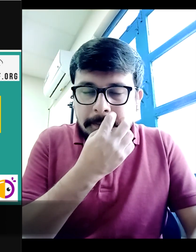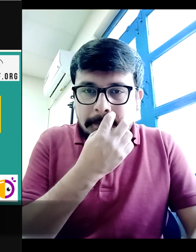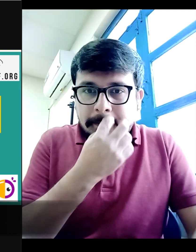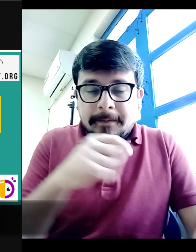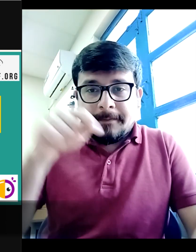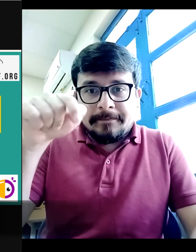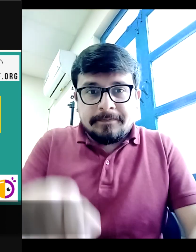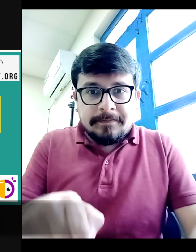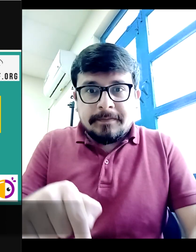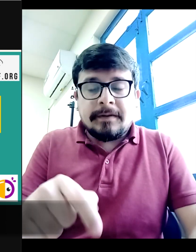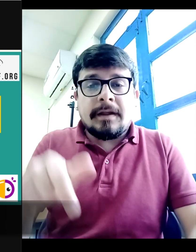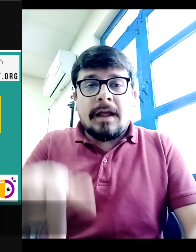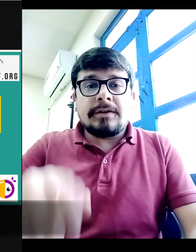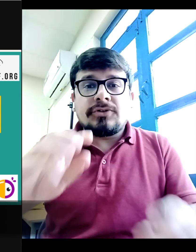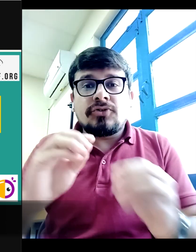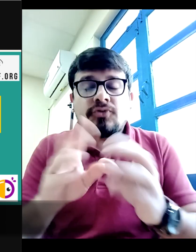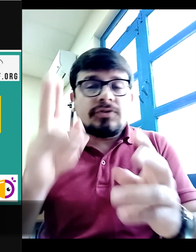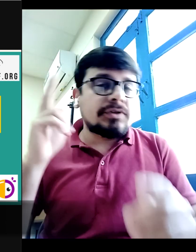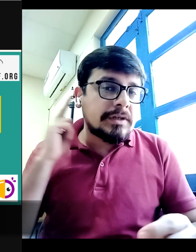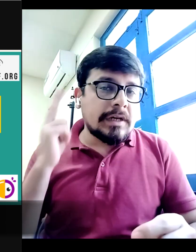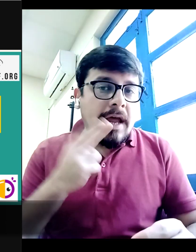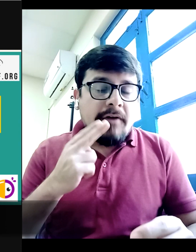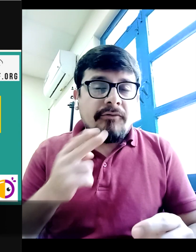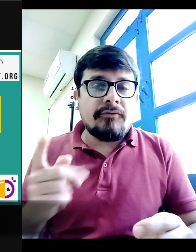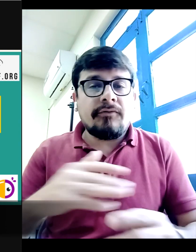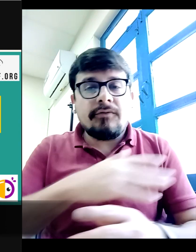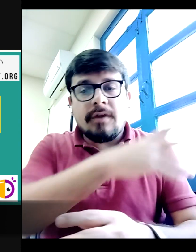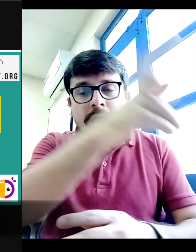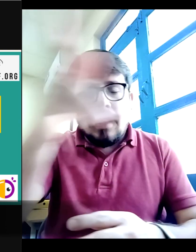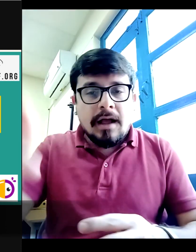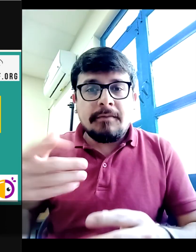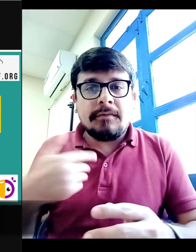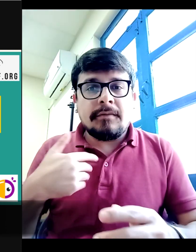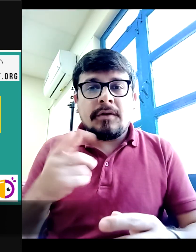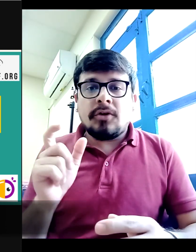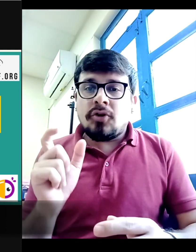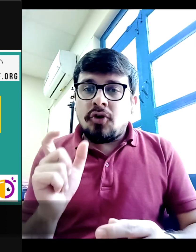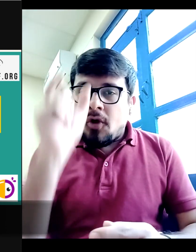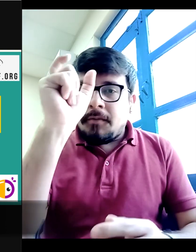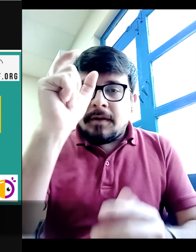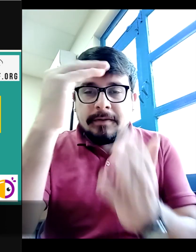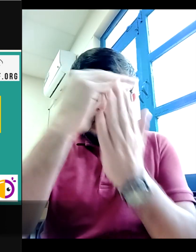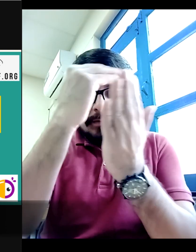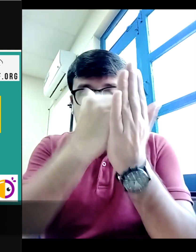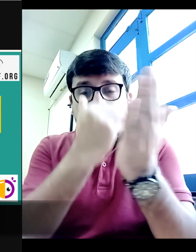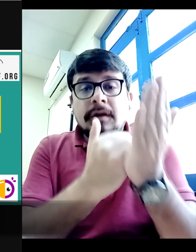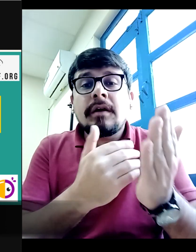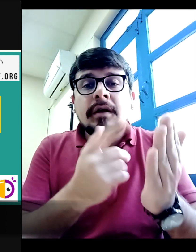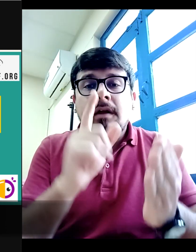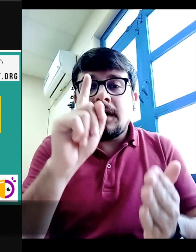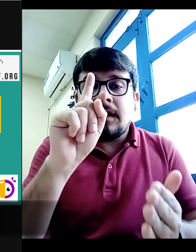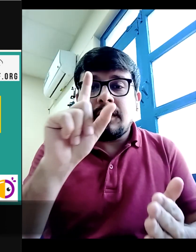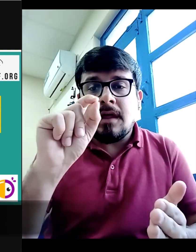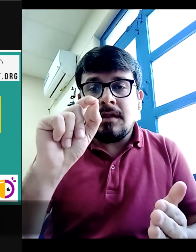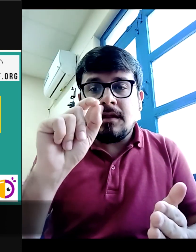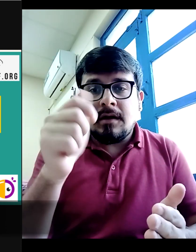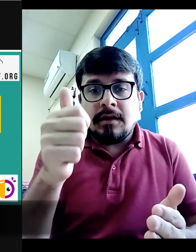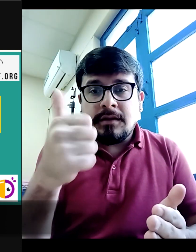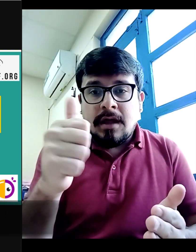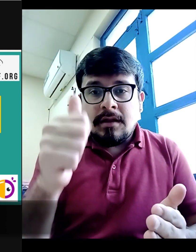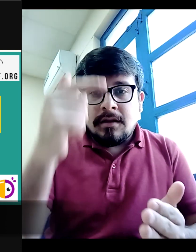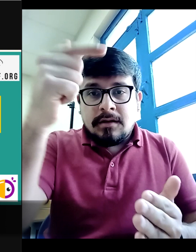This course will have around 10 different lectures. In each lecture, we will try to teach you something